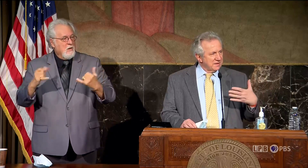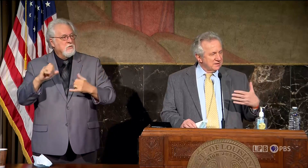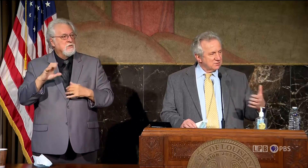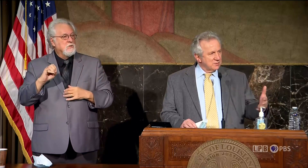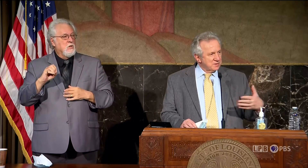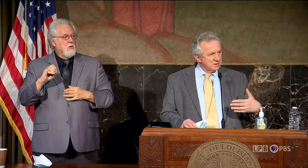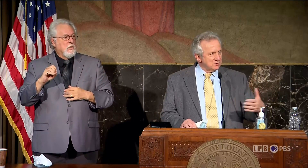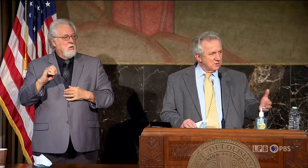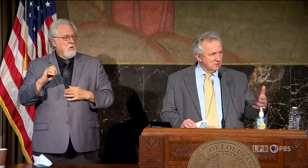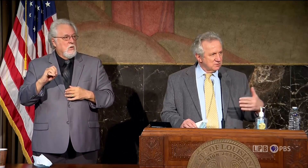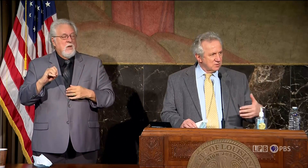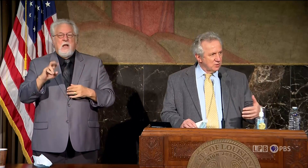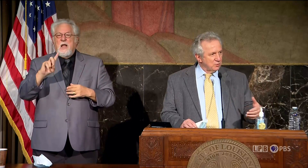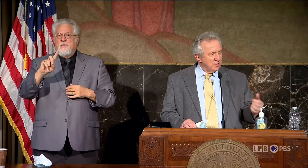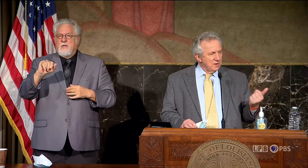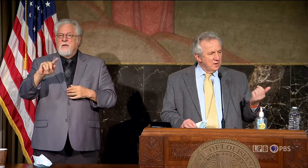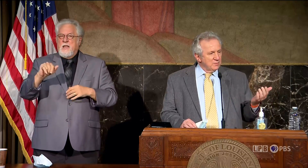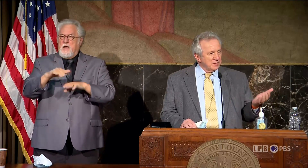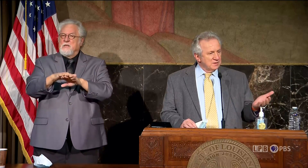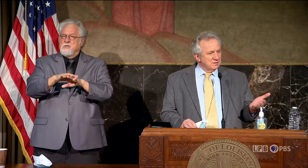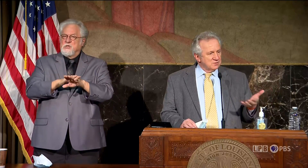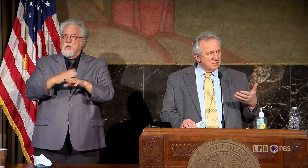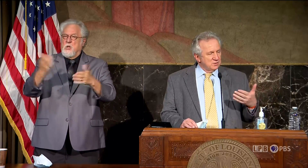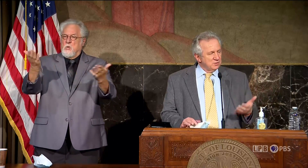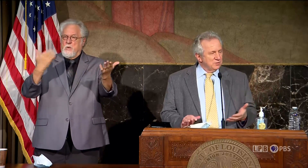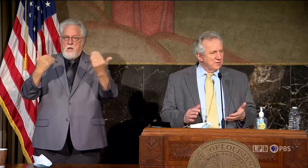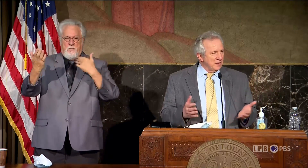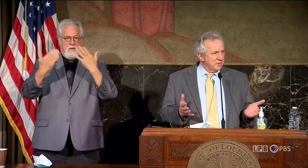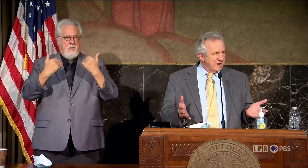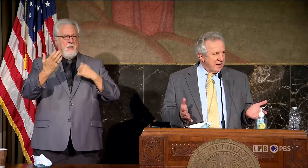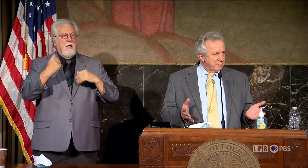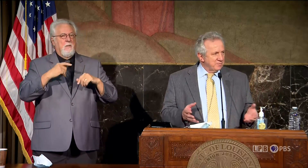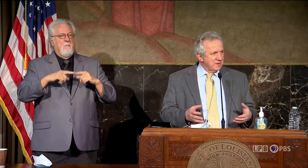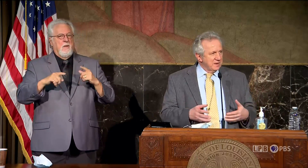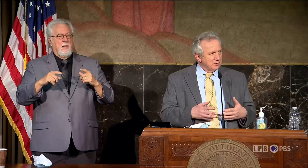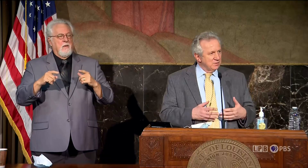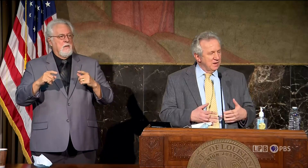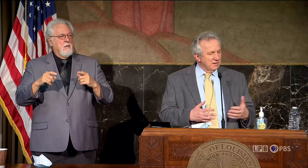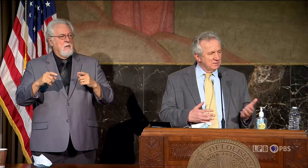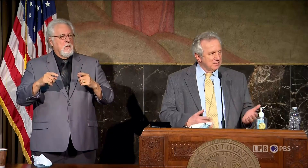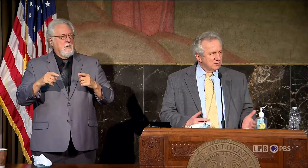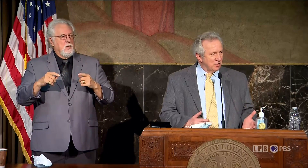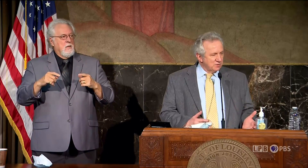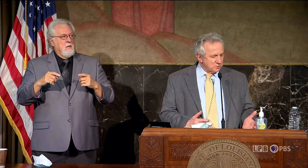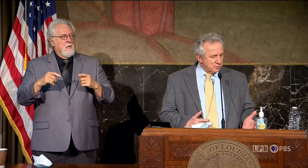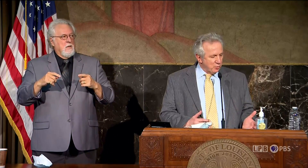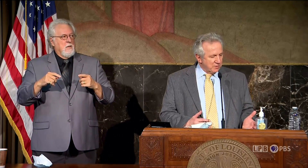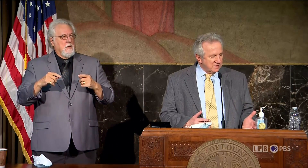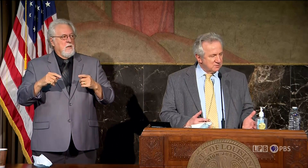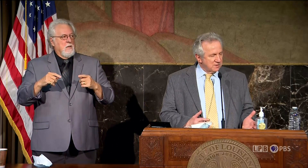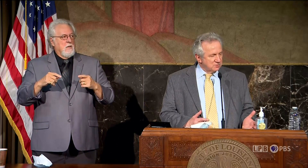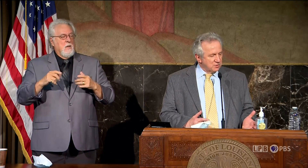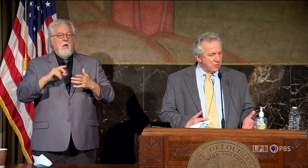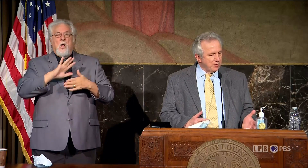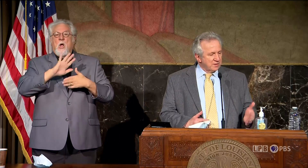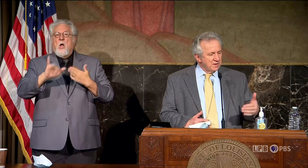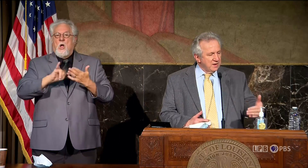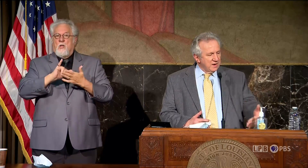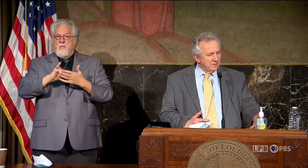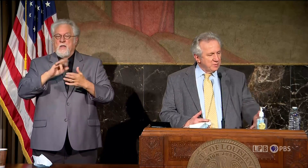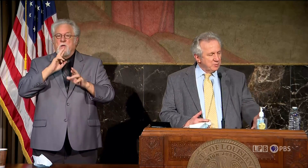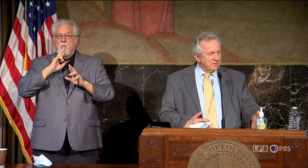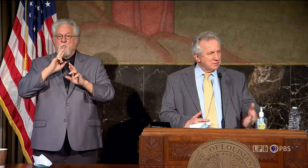the data that's coming in is slow, but it's you develop an app, and there's all this reporting that's